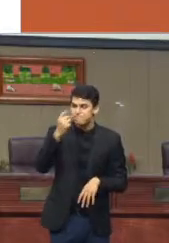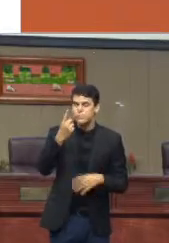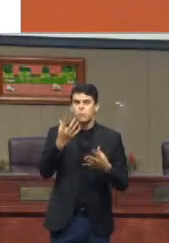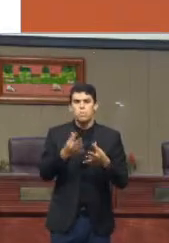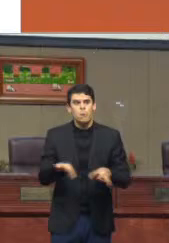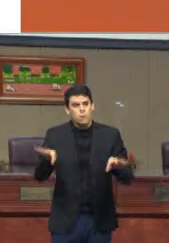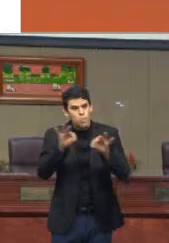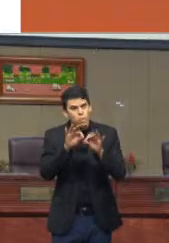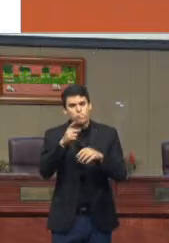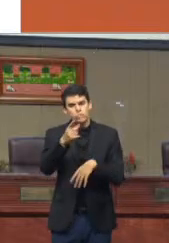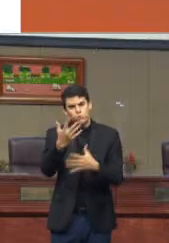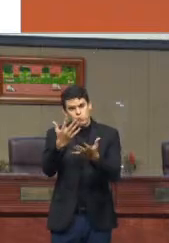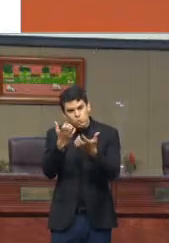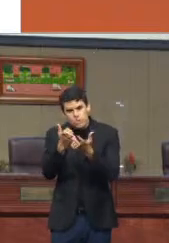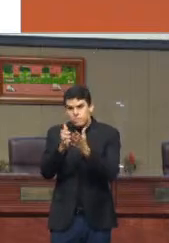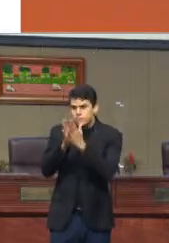times.